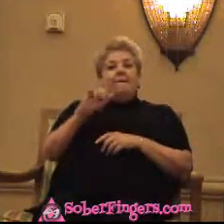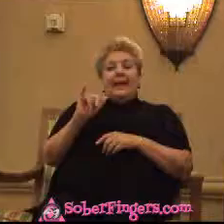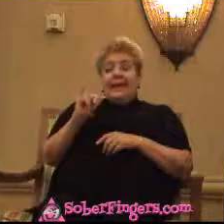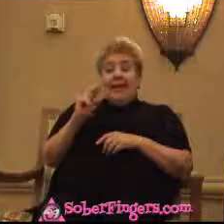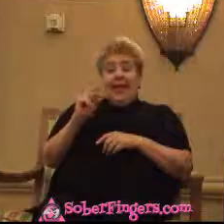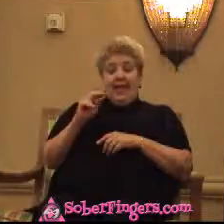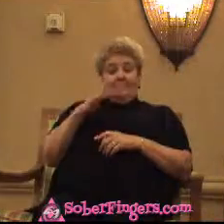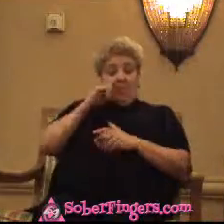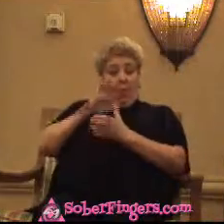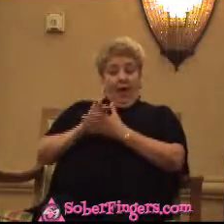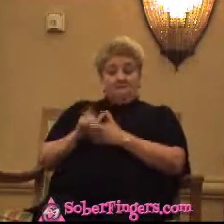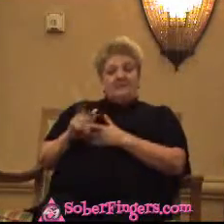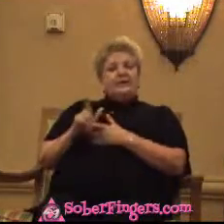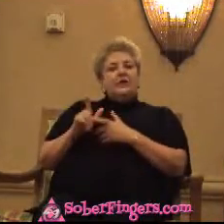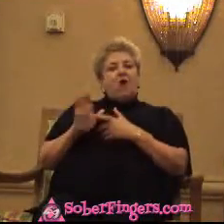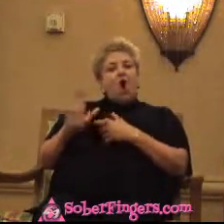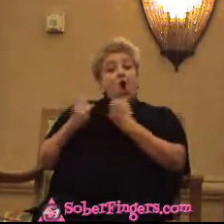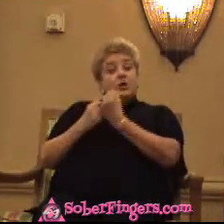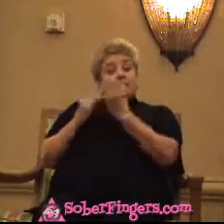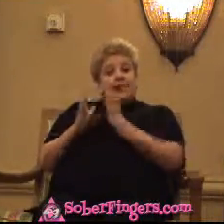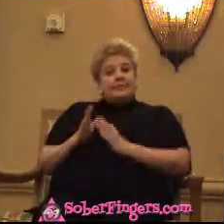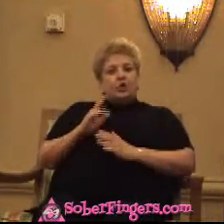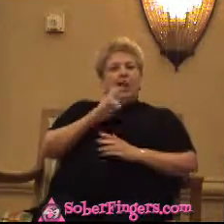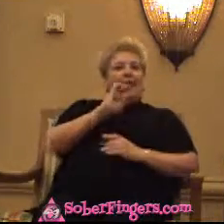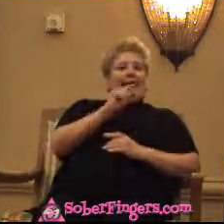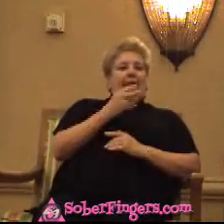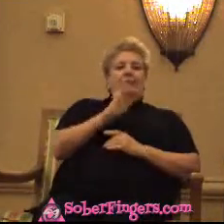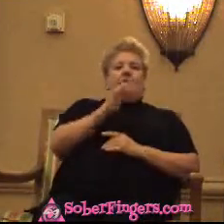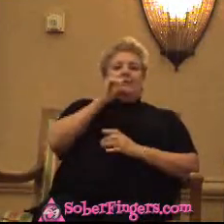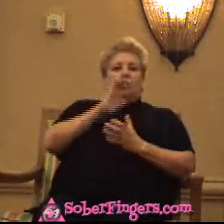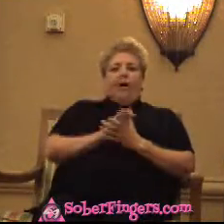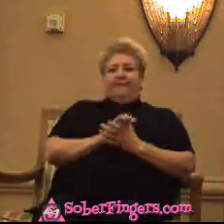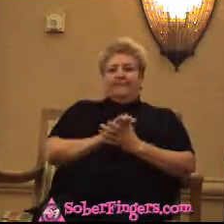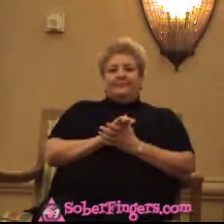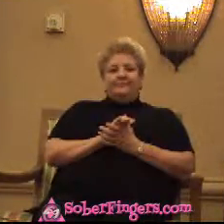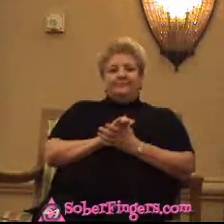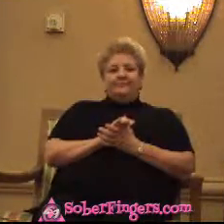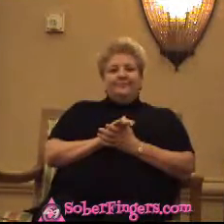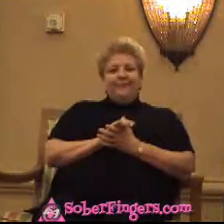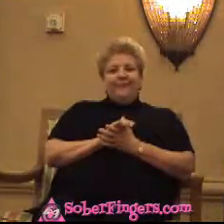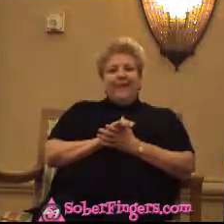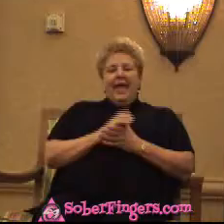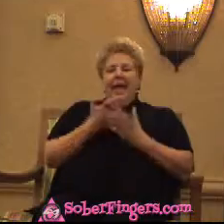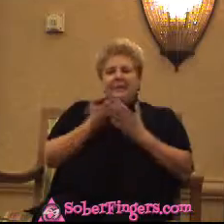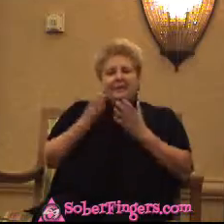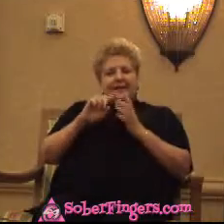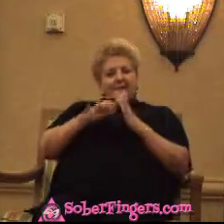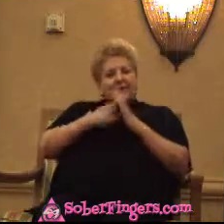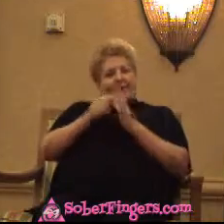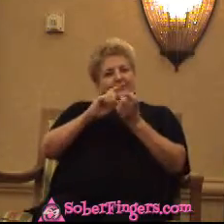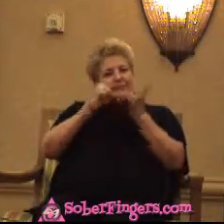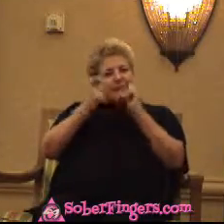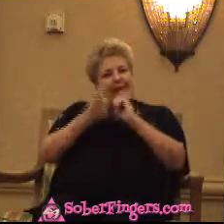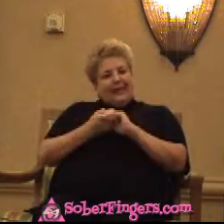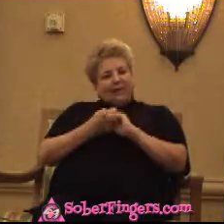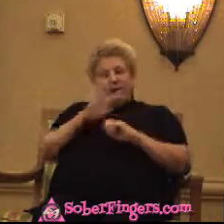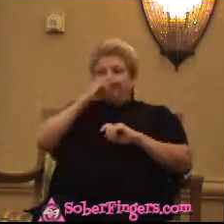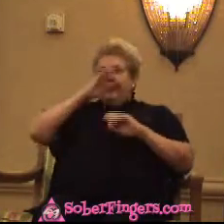this journey. And things slowly began to change, and our kids started growing up, and our other